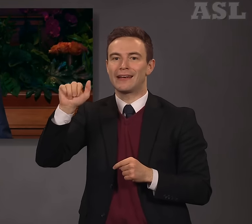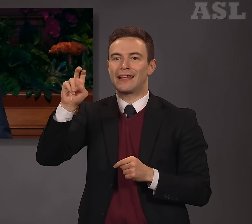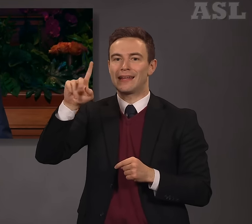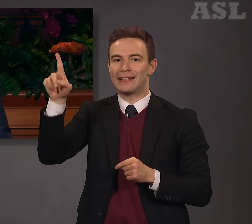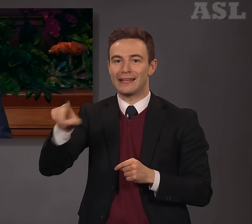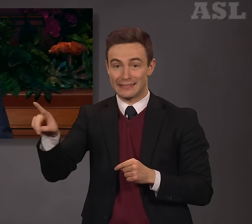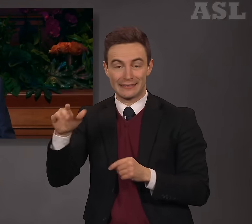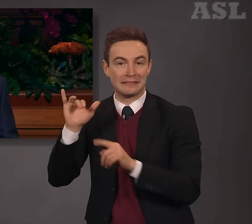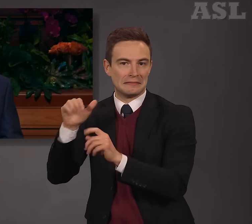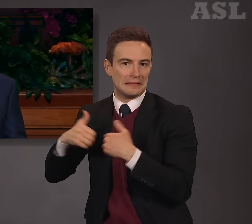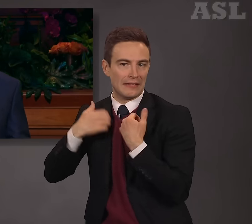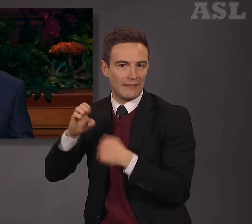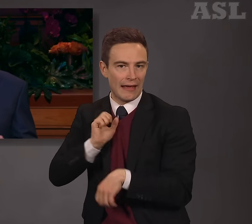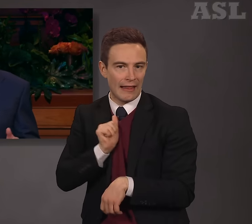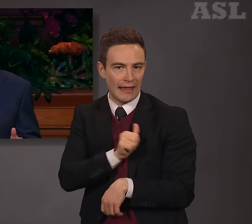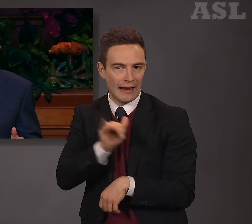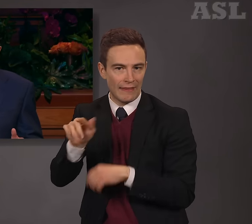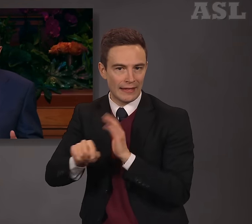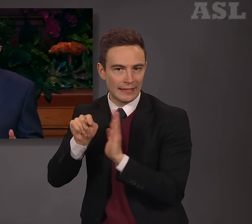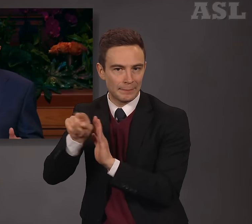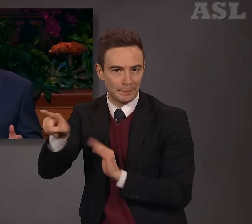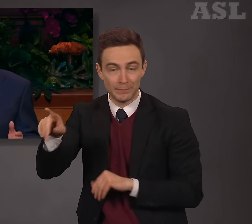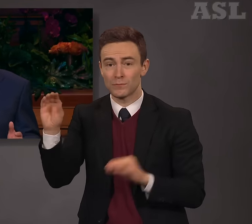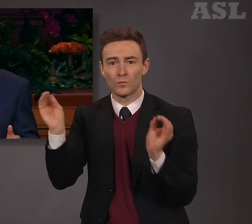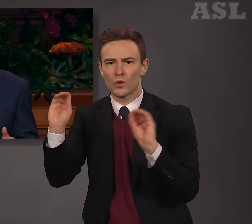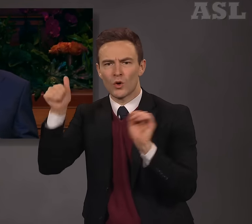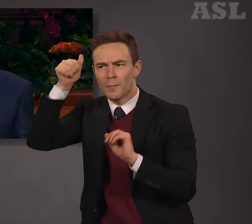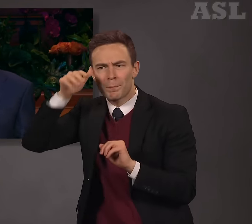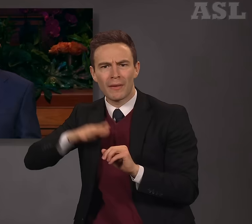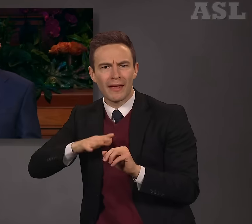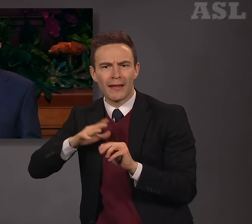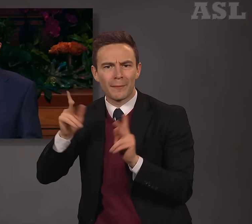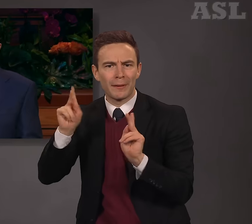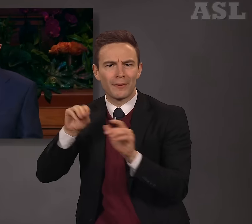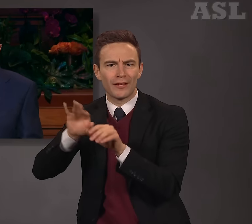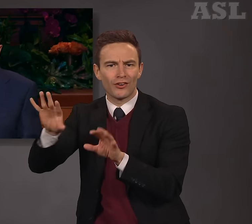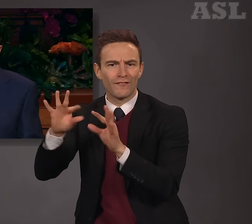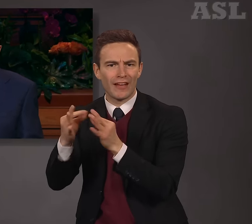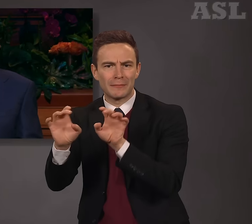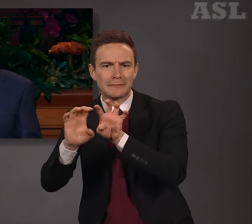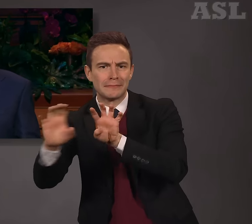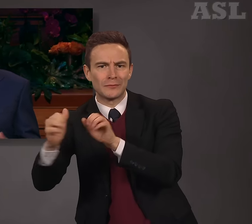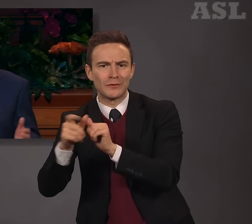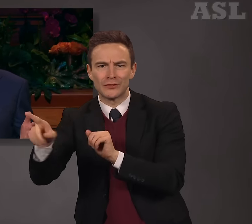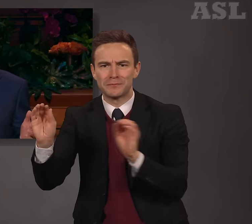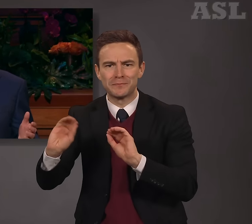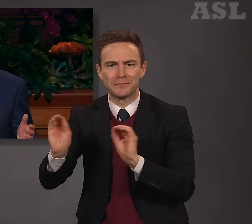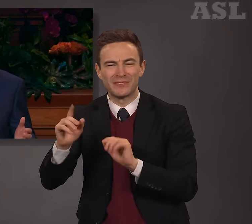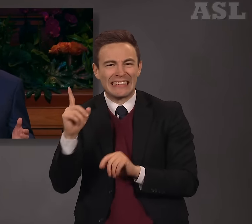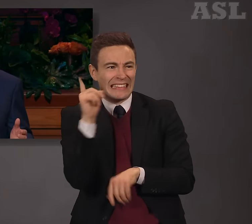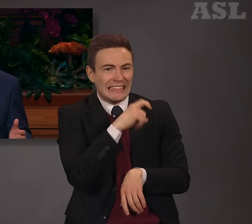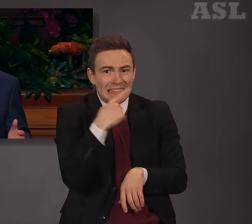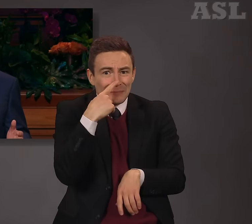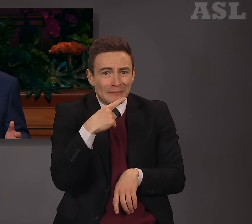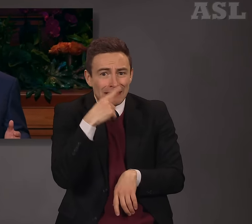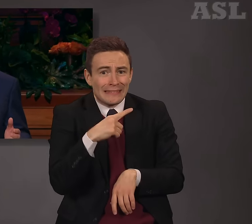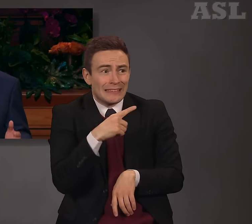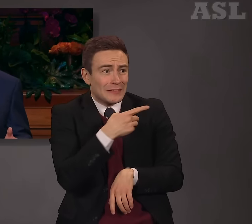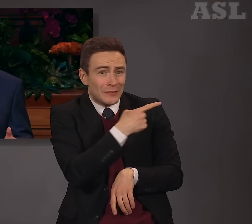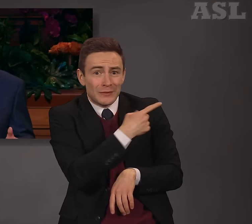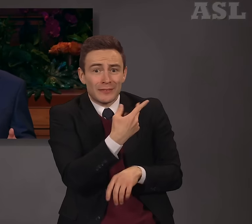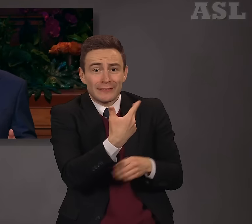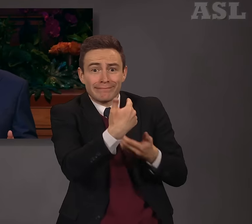in Atlanta. With no male members of her family with her, she asked if I could